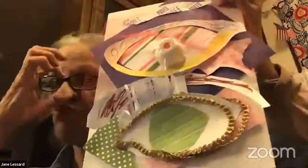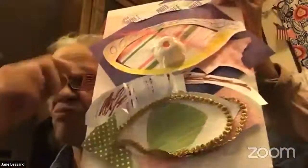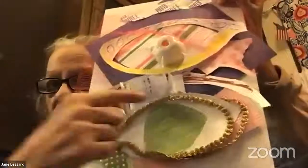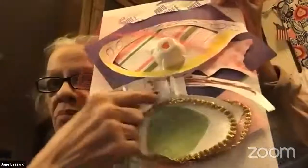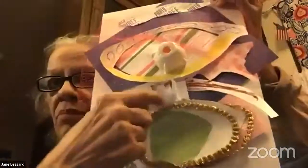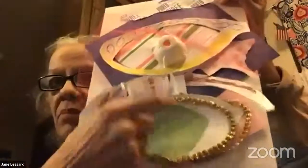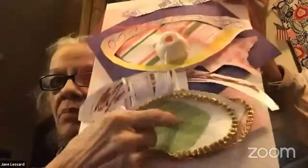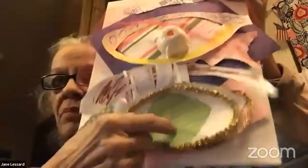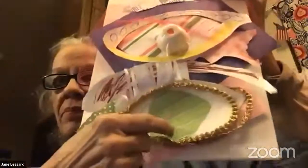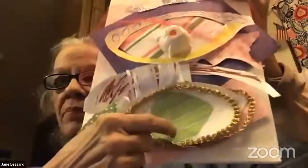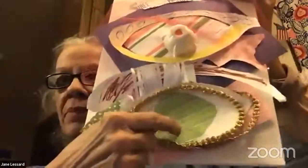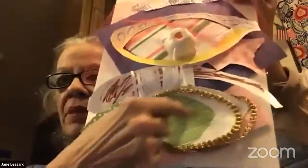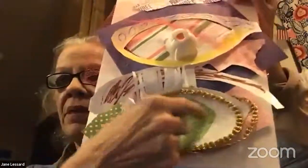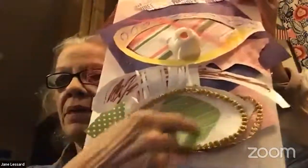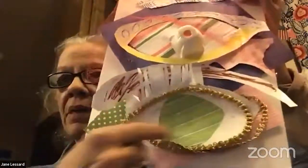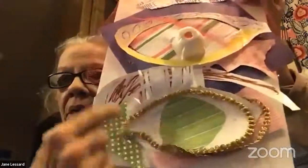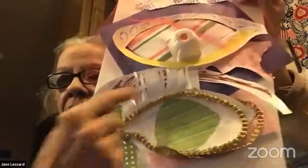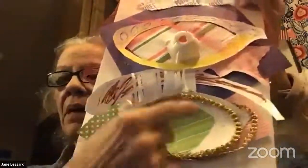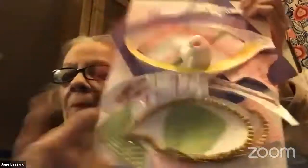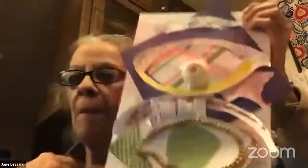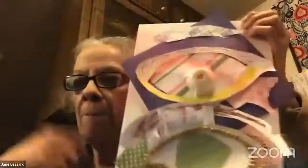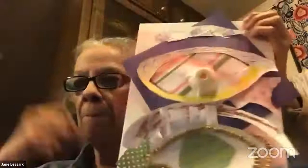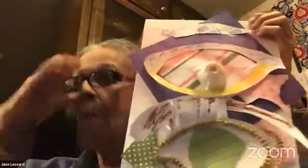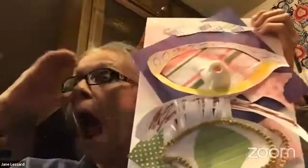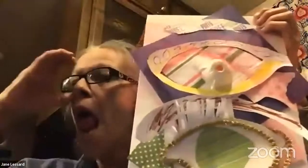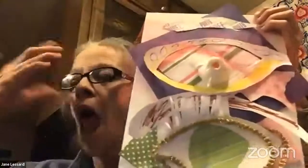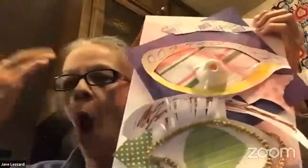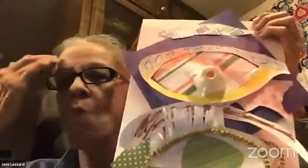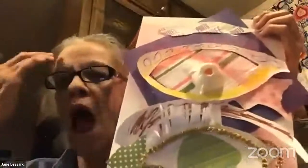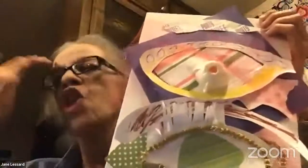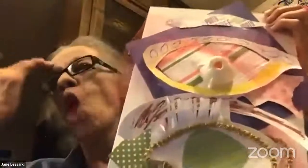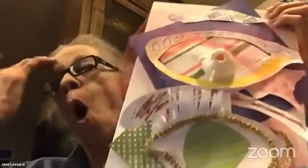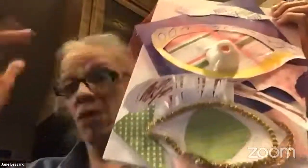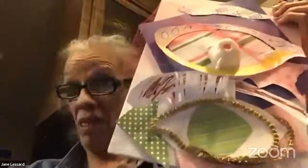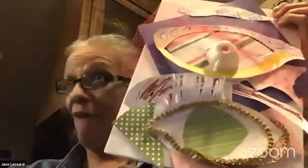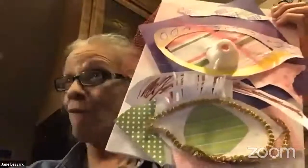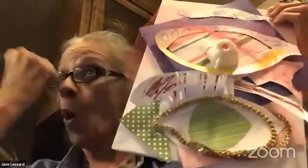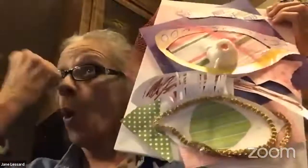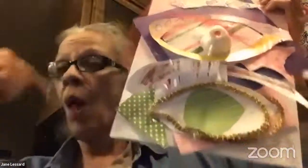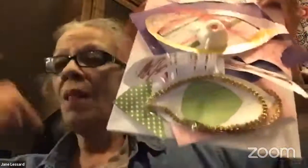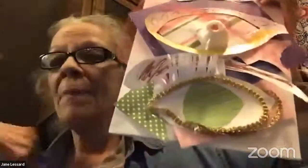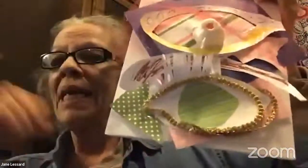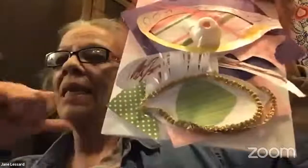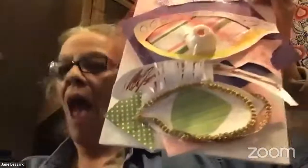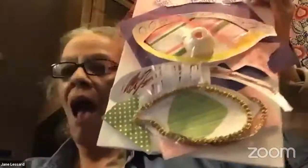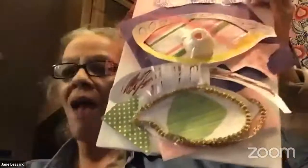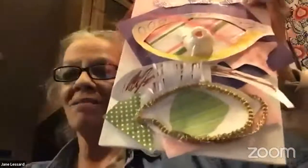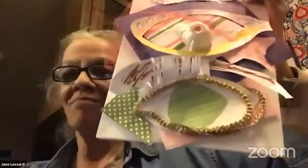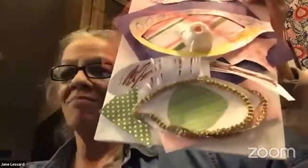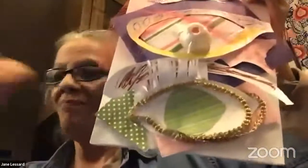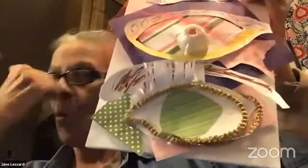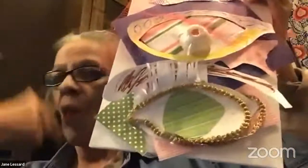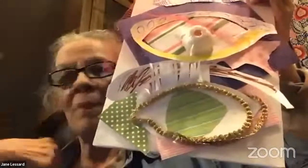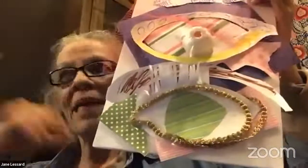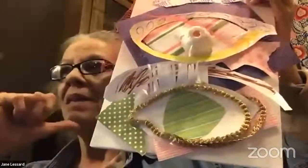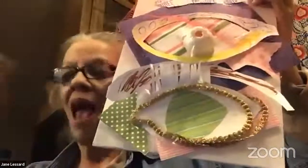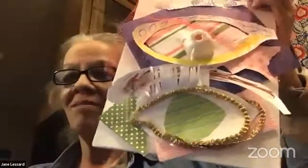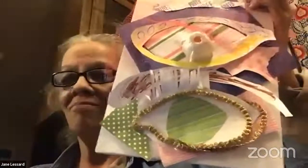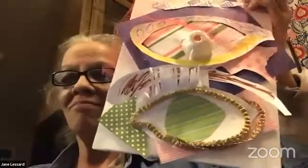golden eye with a green iris. Basically, that pupil is huge and bigger because